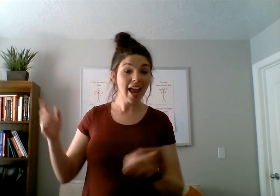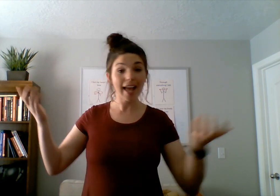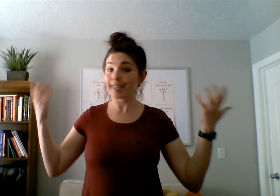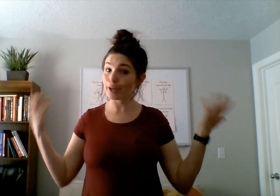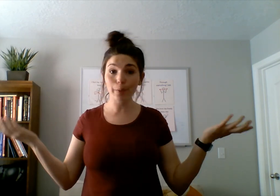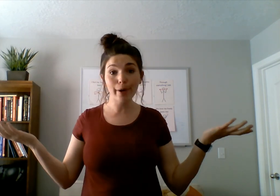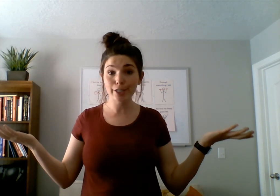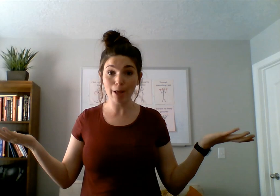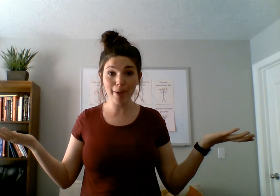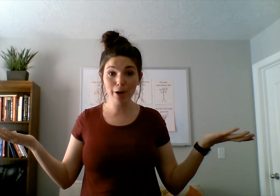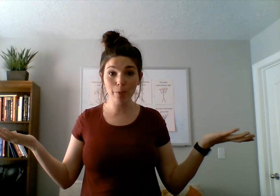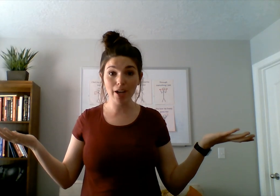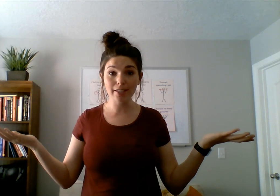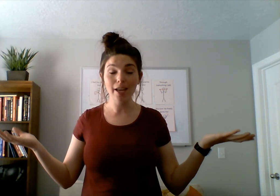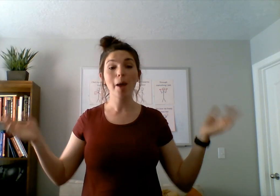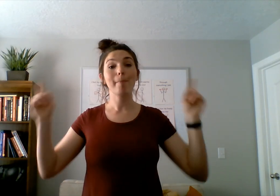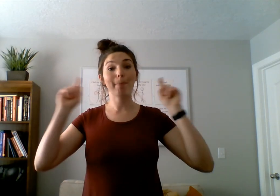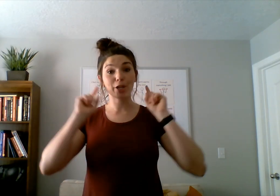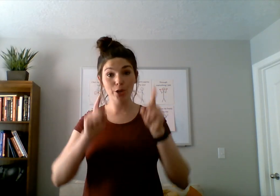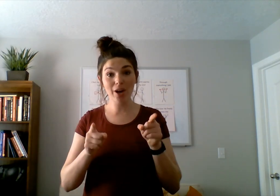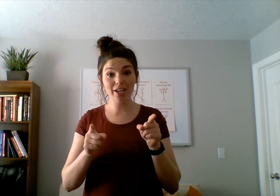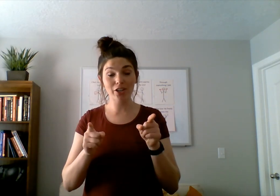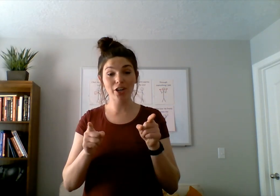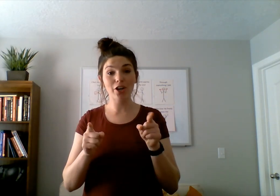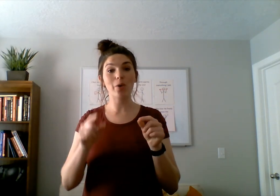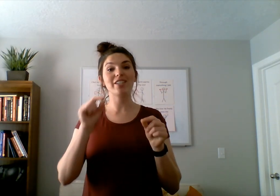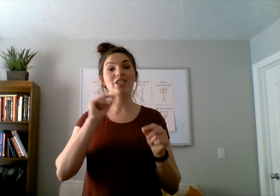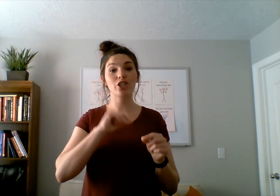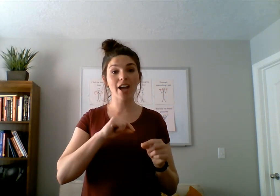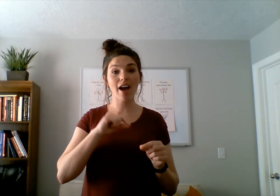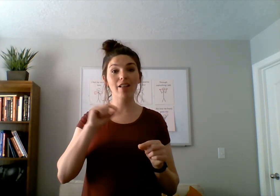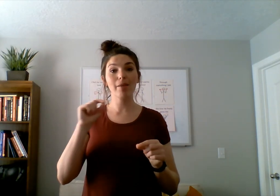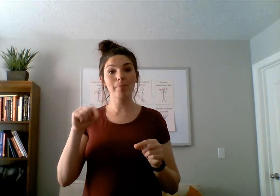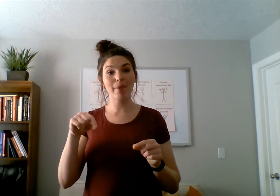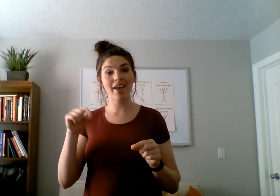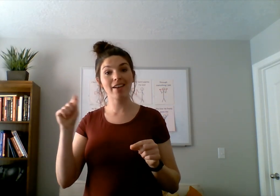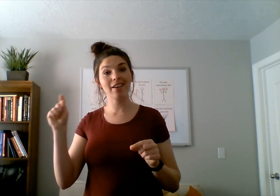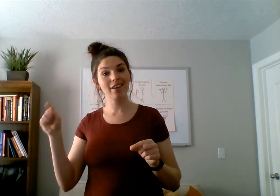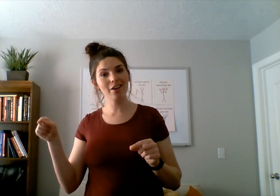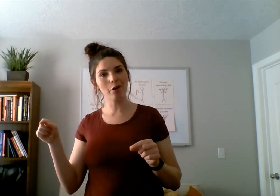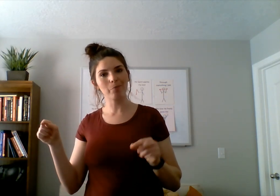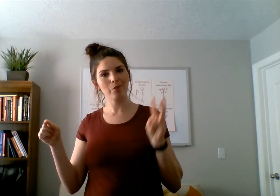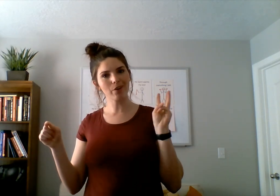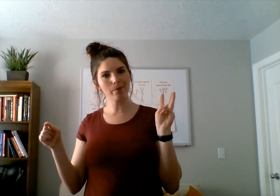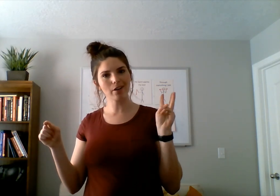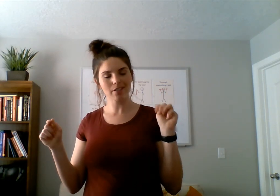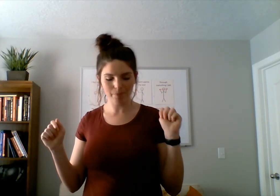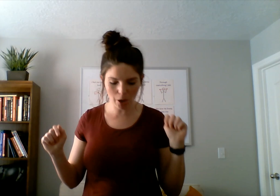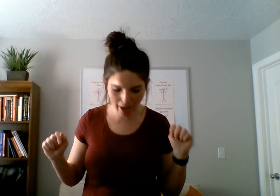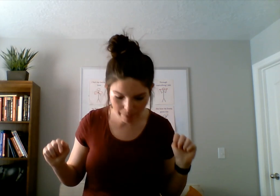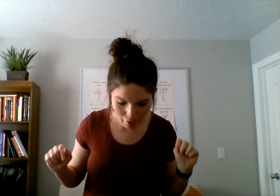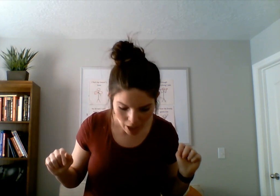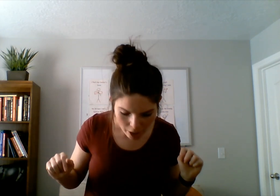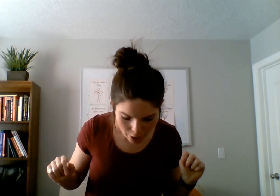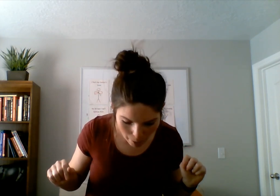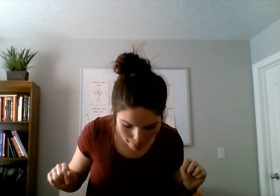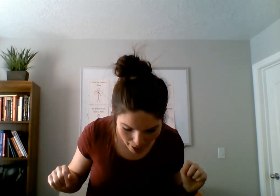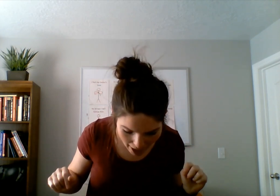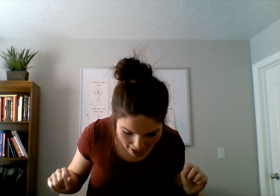And I didn't know what a shall men know was. But you guys are going to know. It's shall men know. Three words. Okay. So by